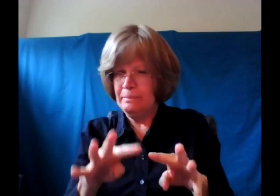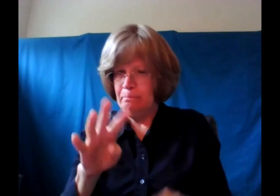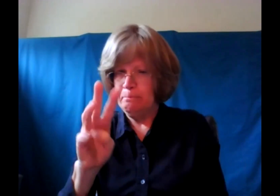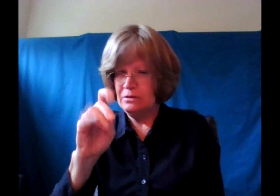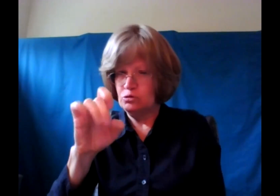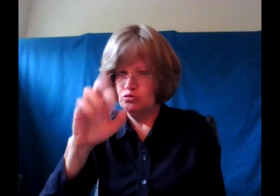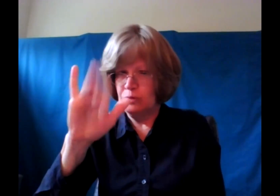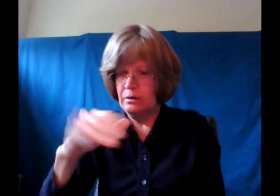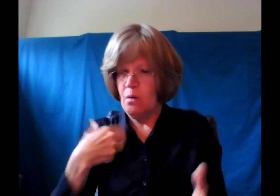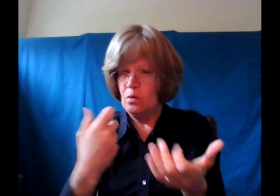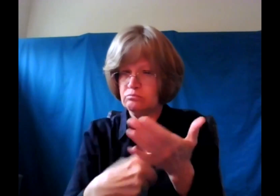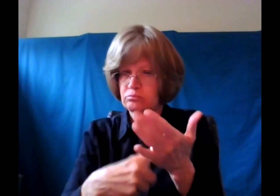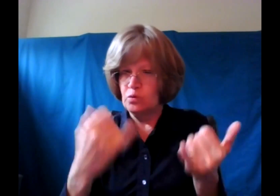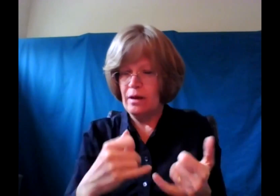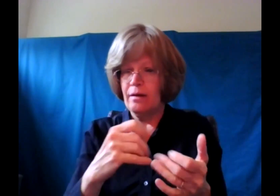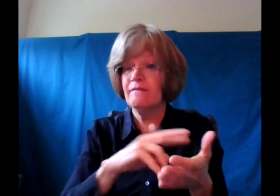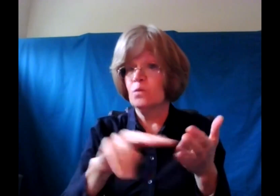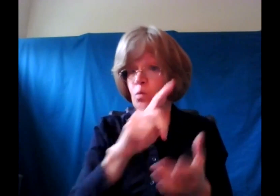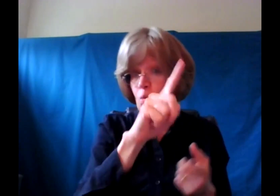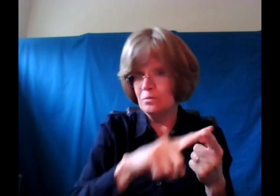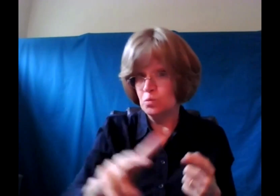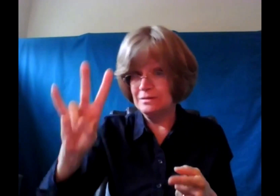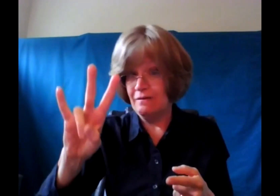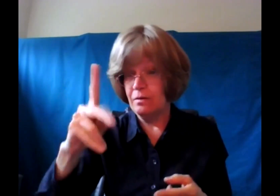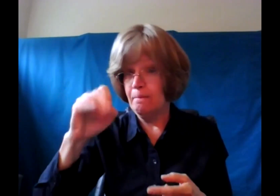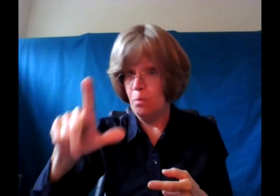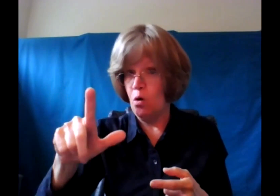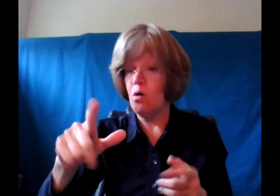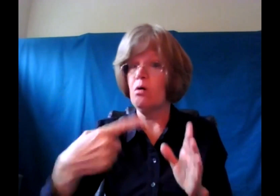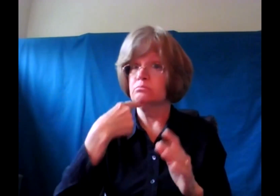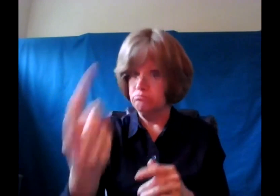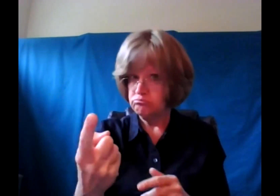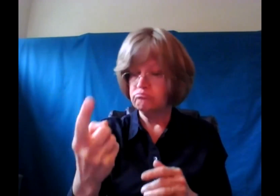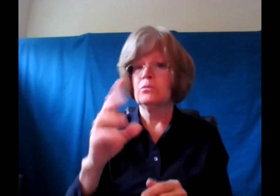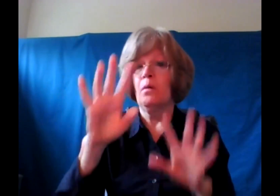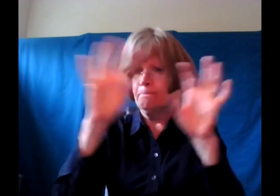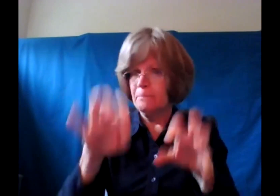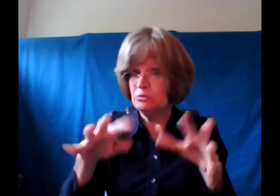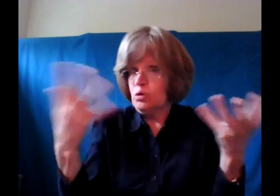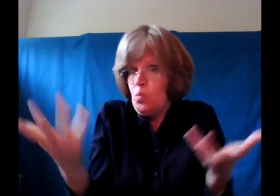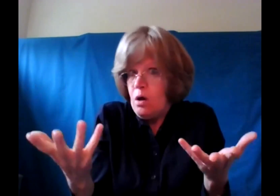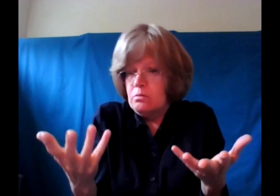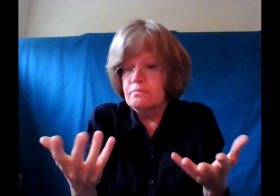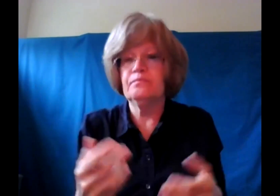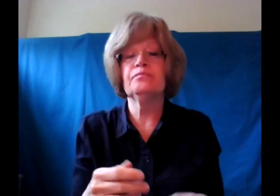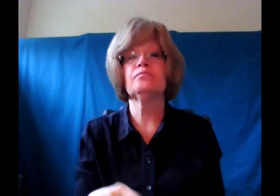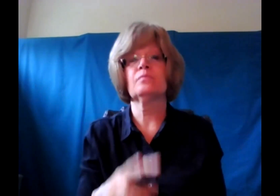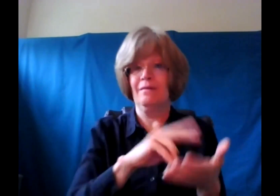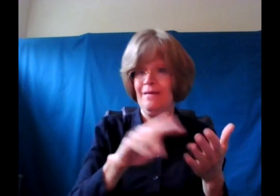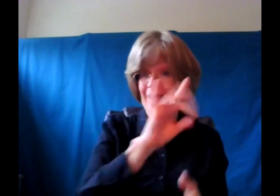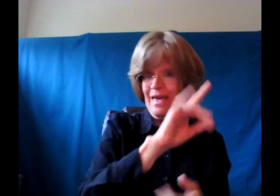1-7, first, Paul reveals what the mystery is. And then in